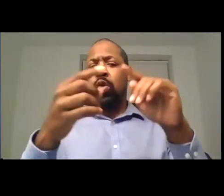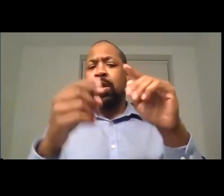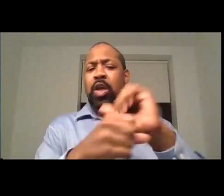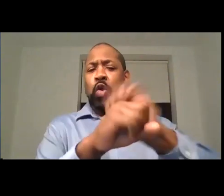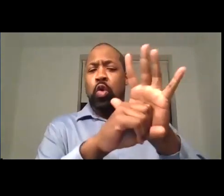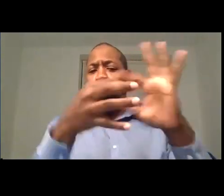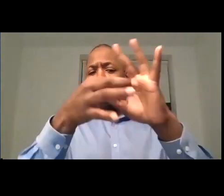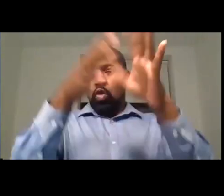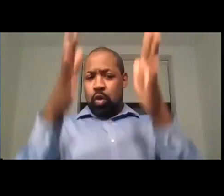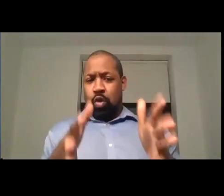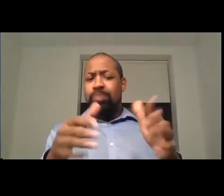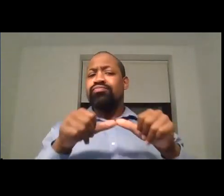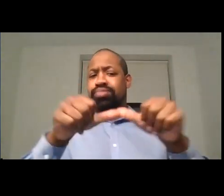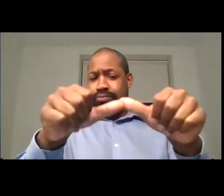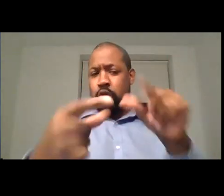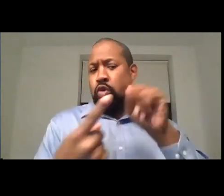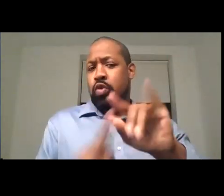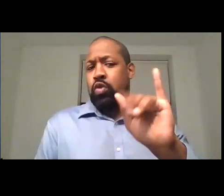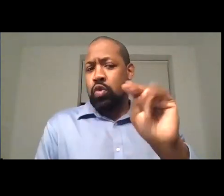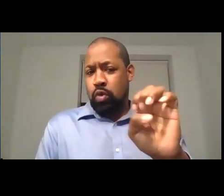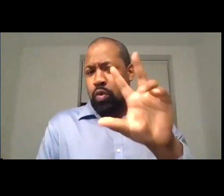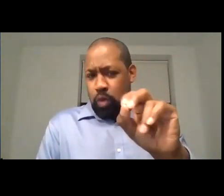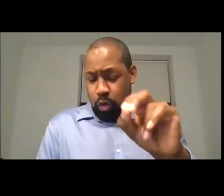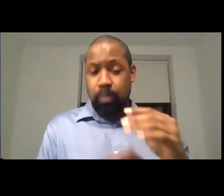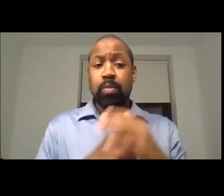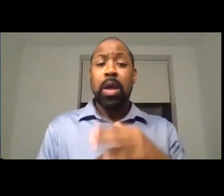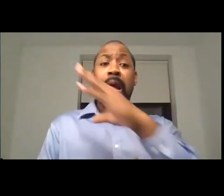Lindsay will be transferring to